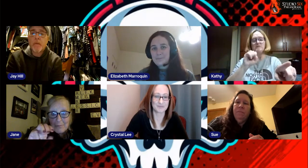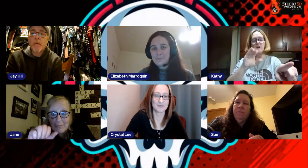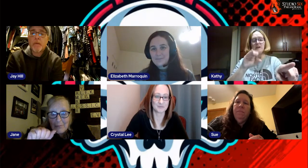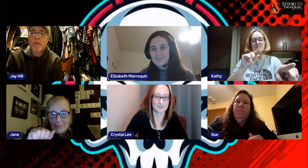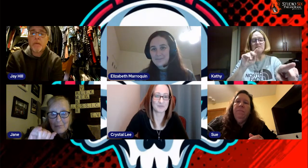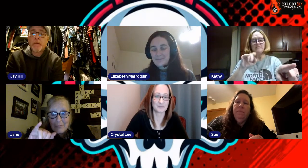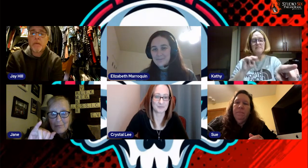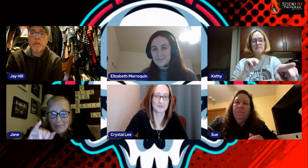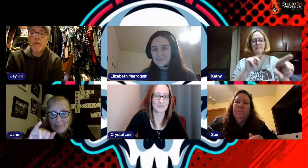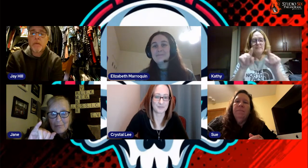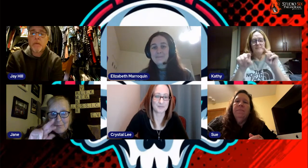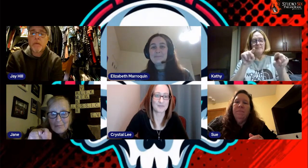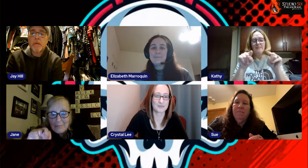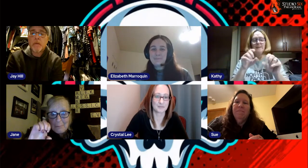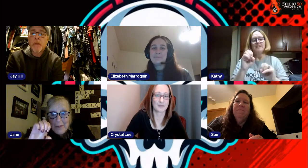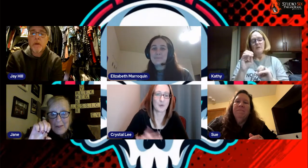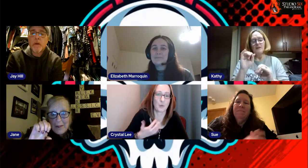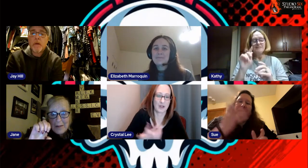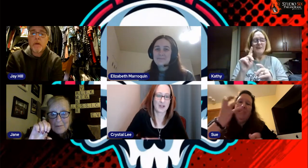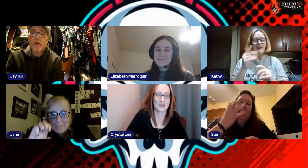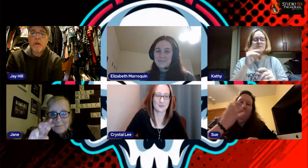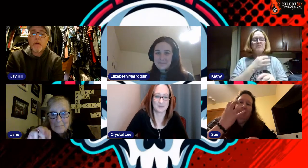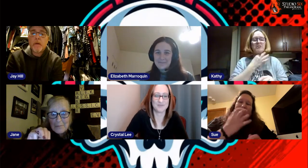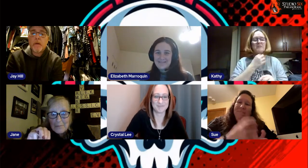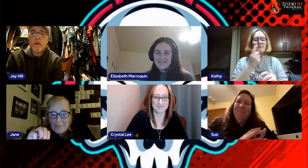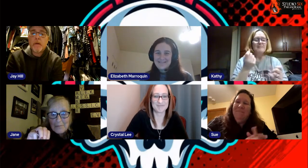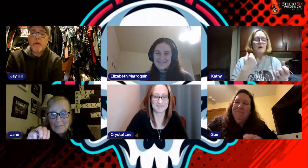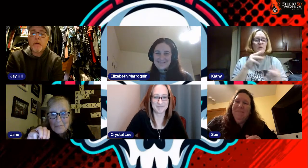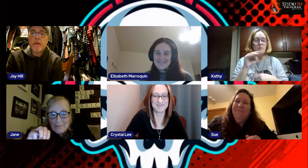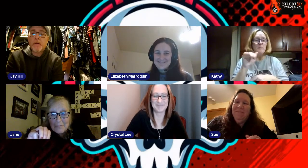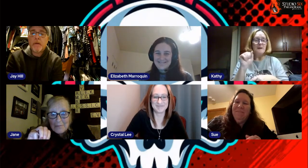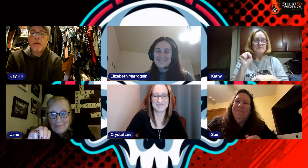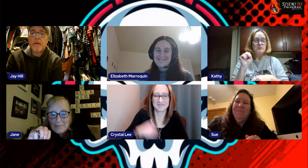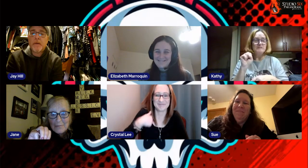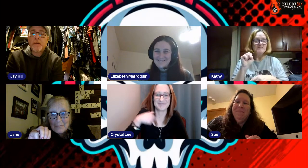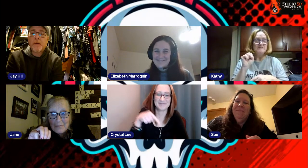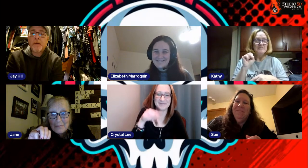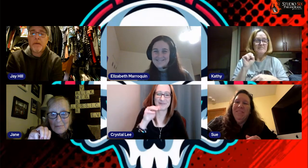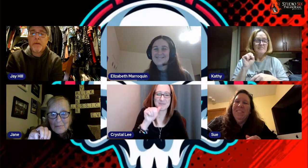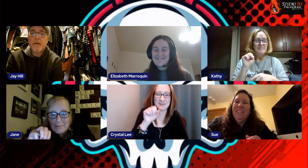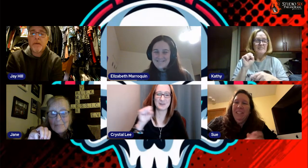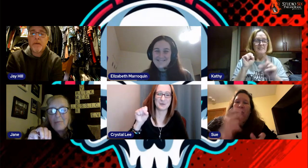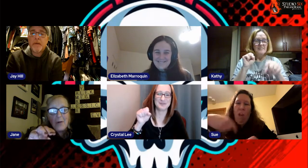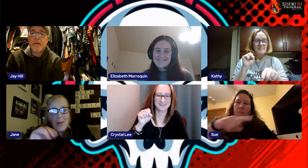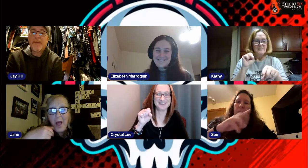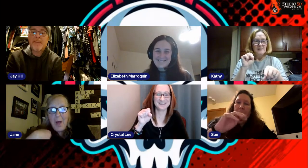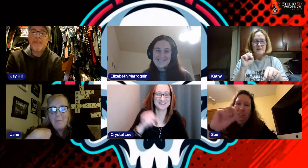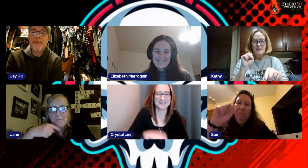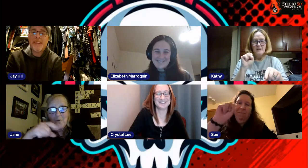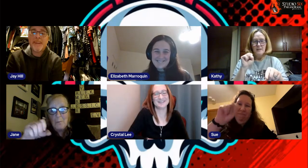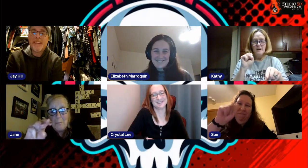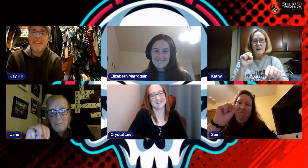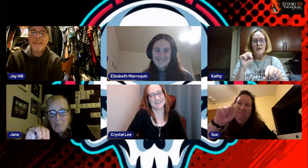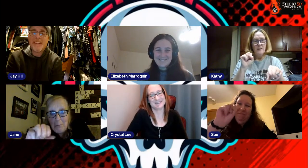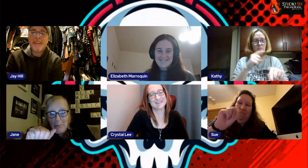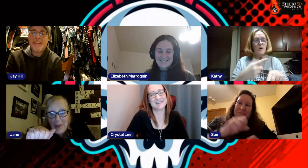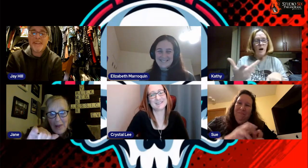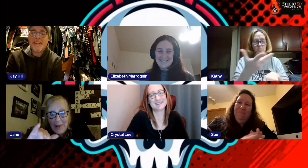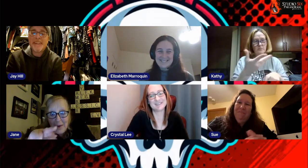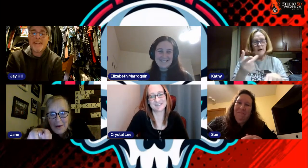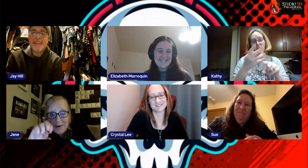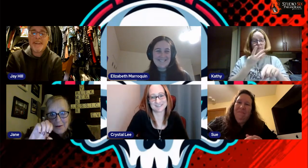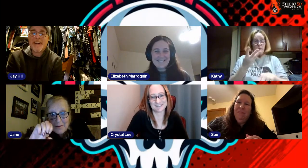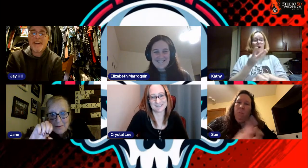and Wisconsin. Okay, so I'm just curious because we're in Massachusetts. Oh, okay.